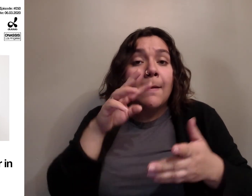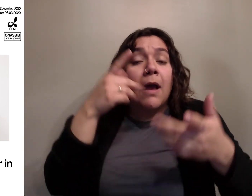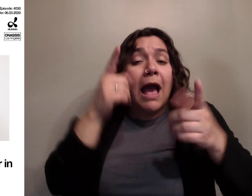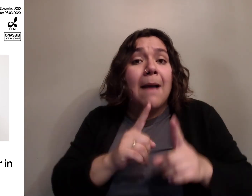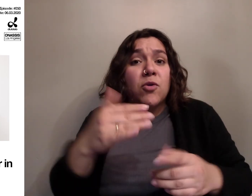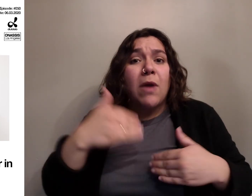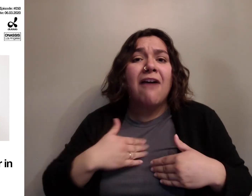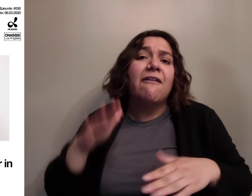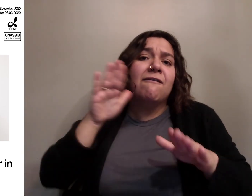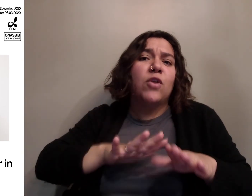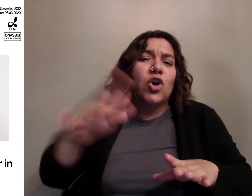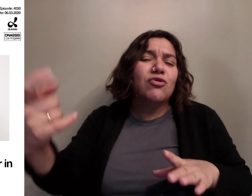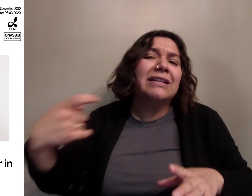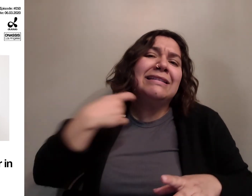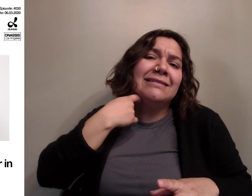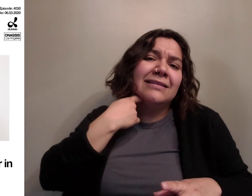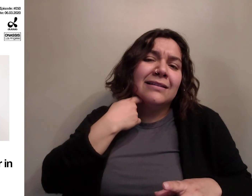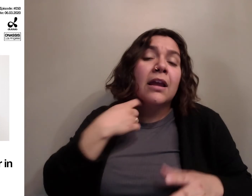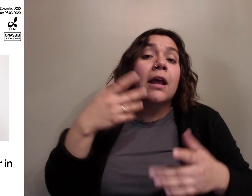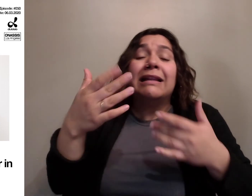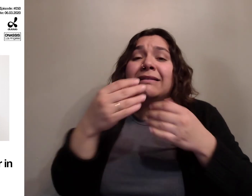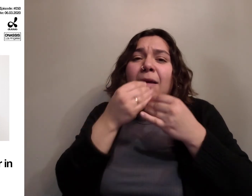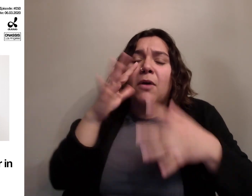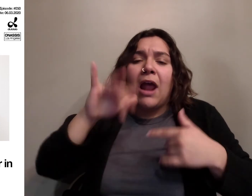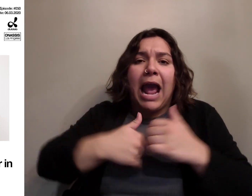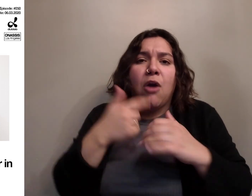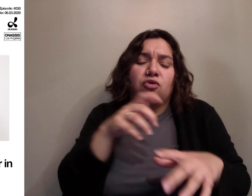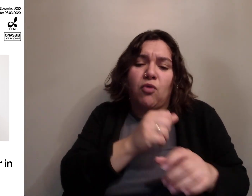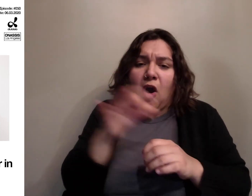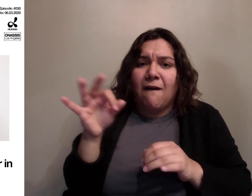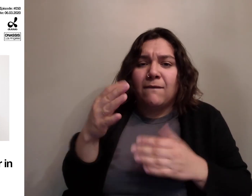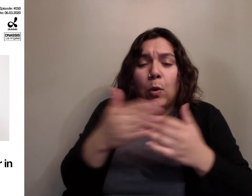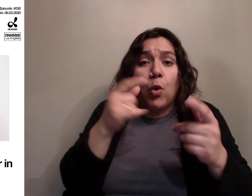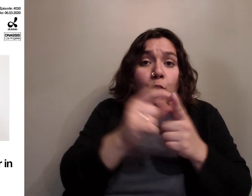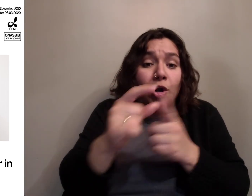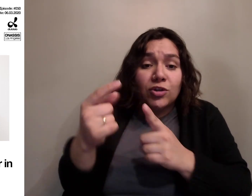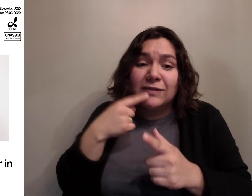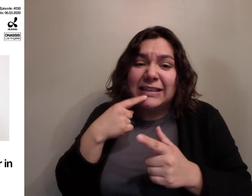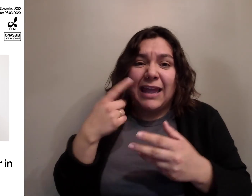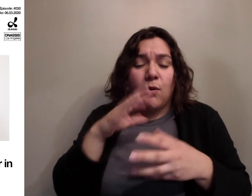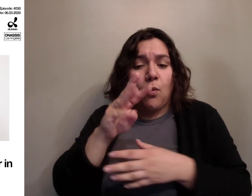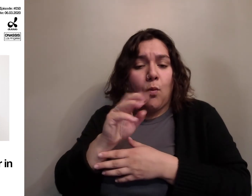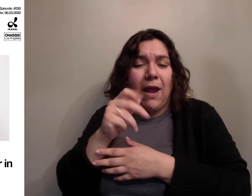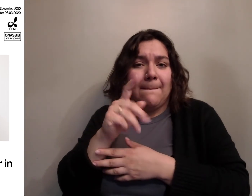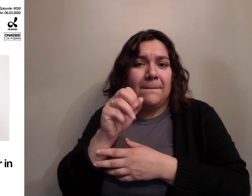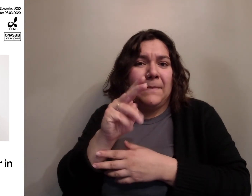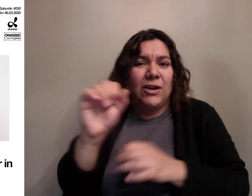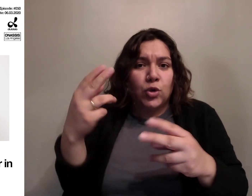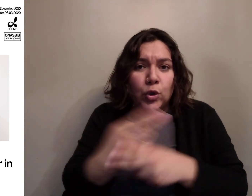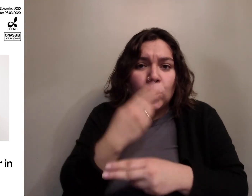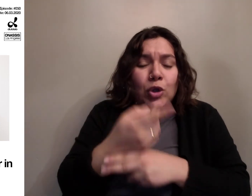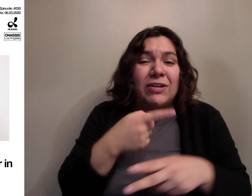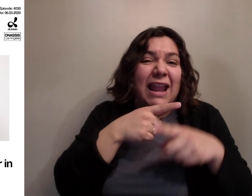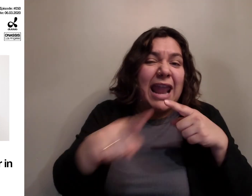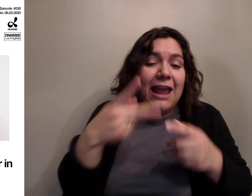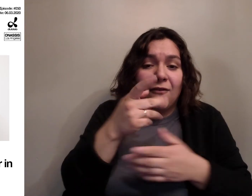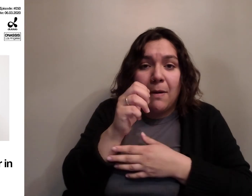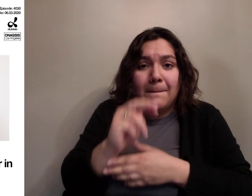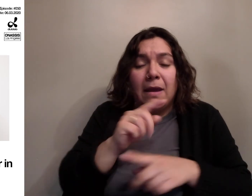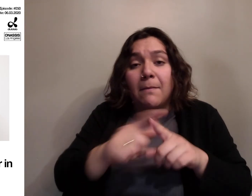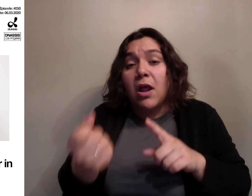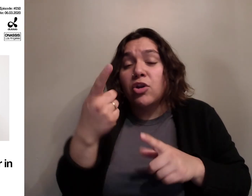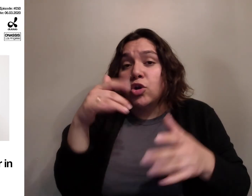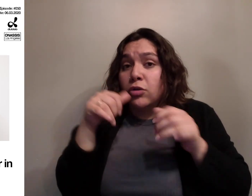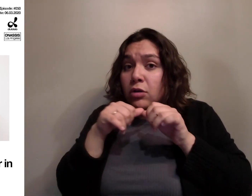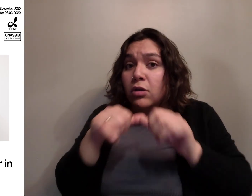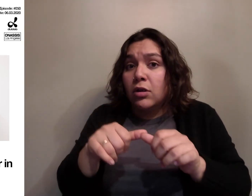agitates the people power to do the change. When a foot is on your neck, it does not matter how you get it off, what words you say, what weapons